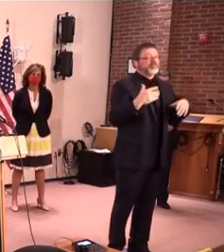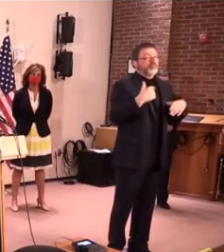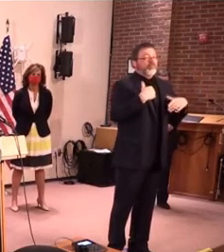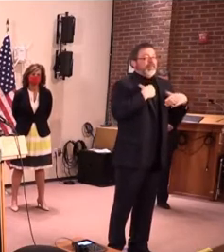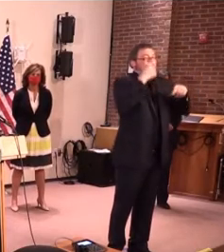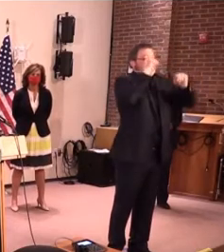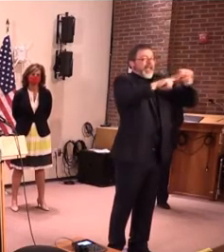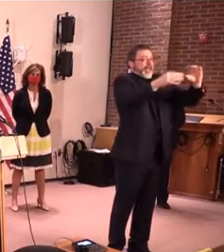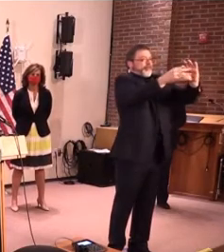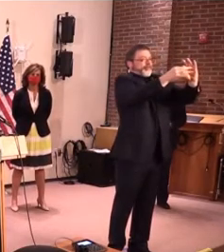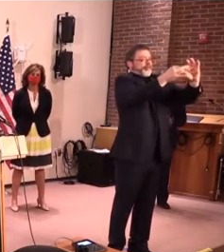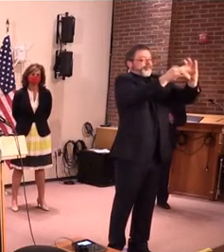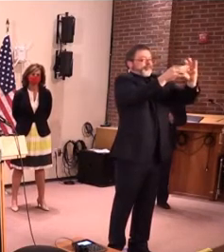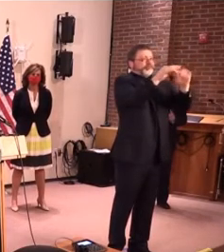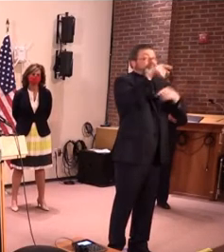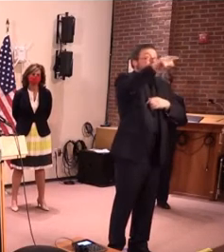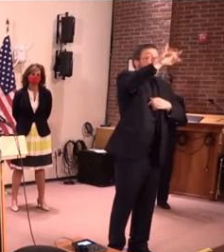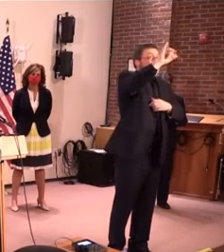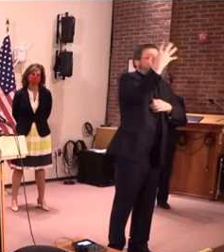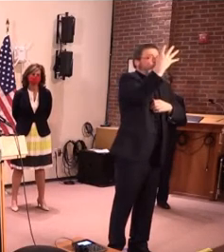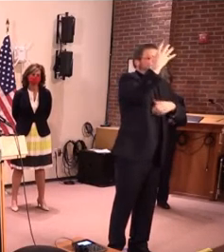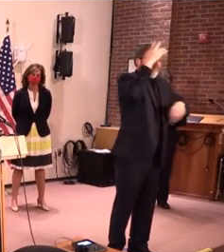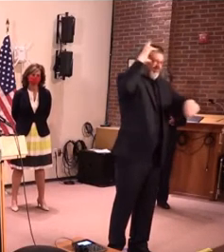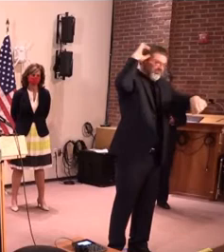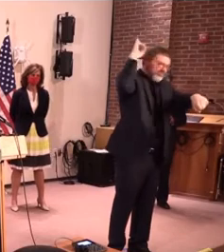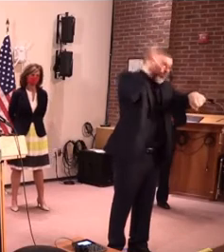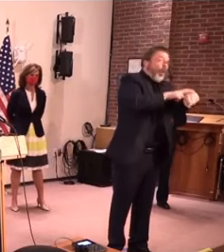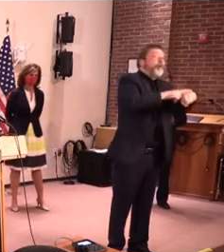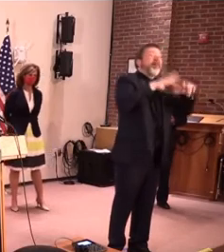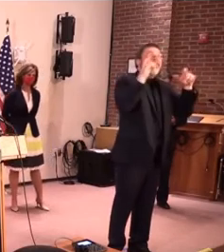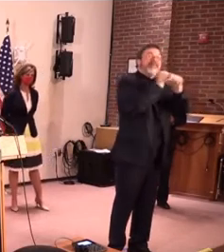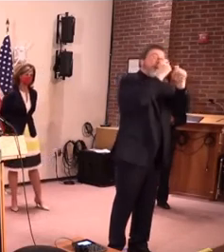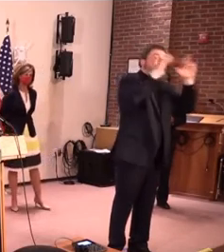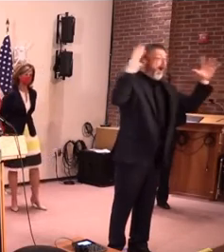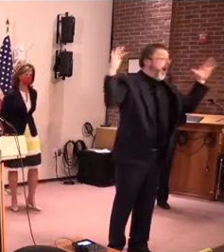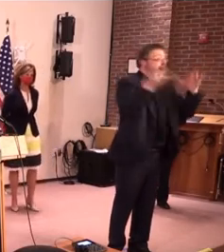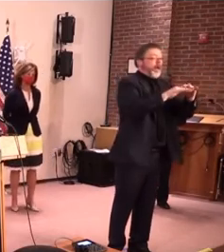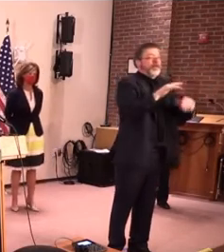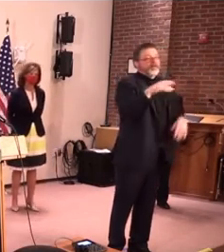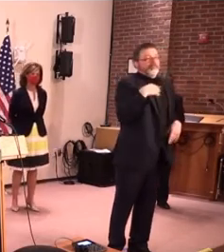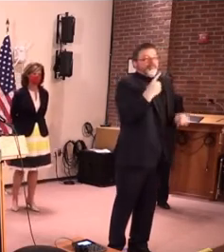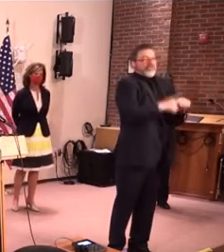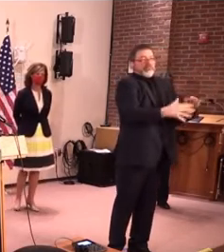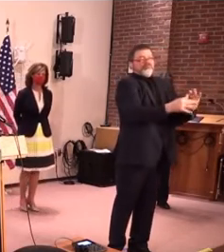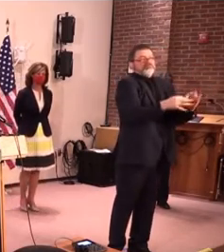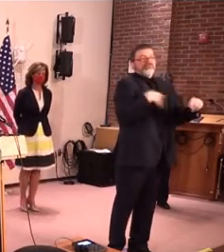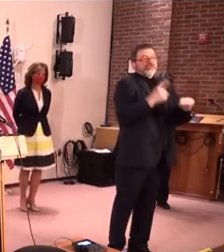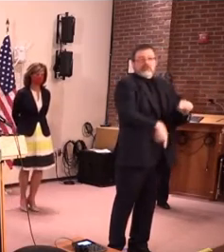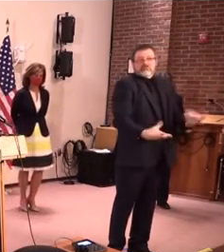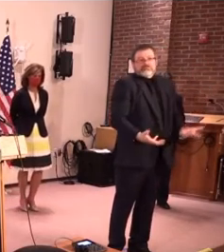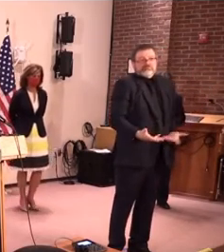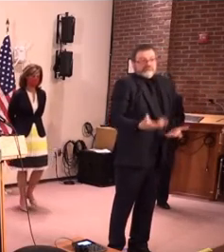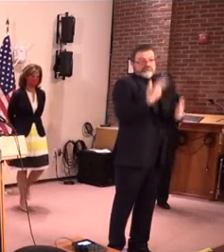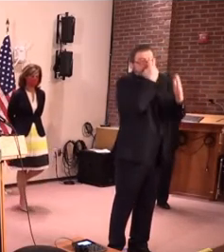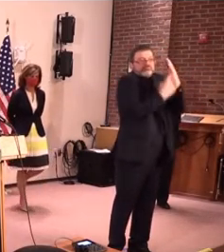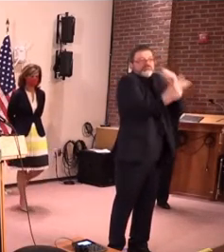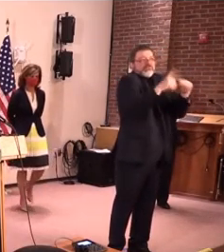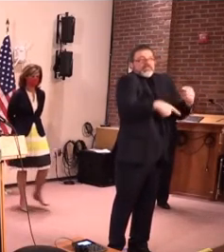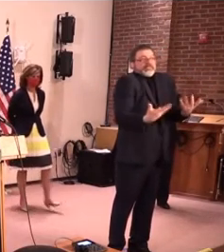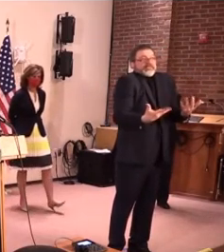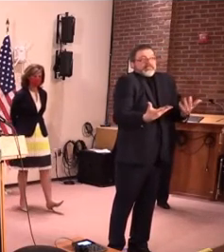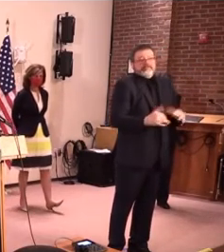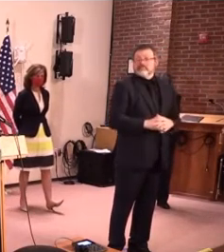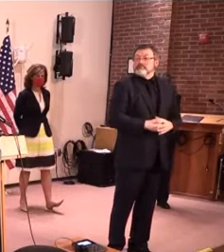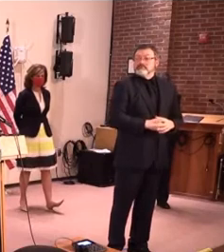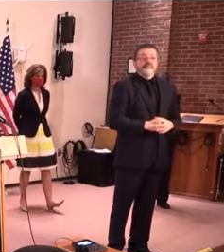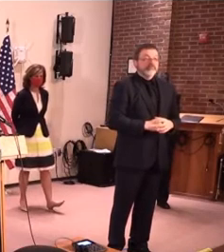All right, we'll move to the phones now. Just, I think you all know who's on the line, but wanted to also make sure you knew that Dr. Levine was